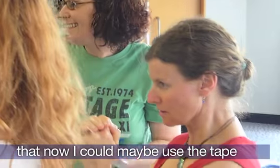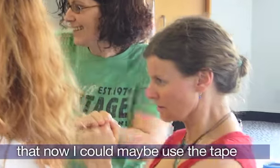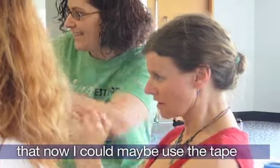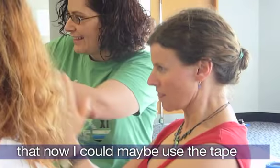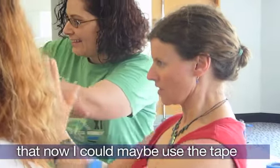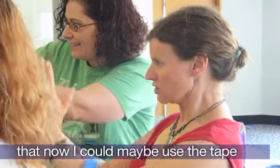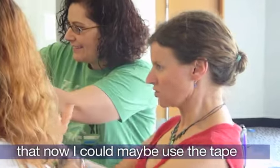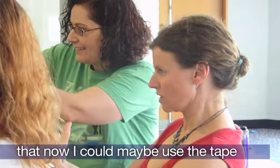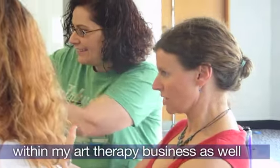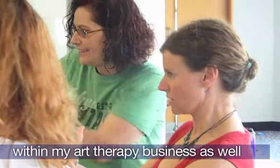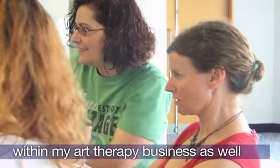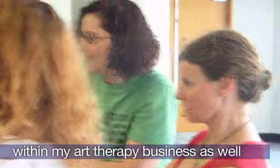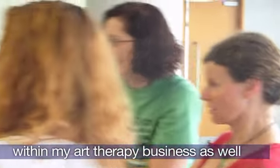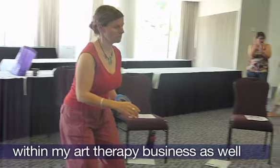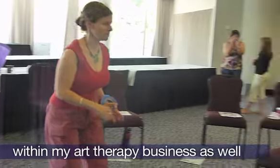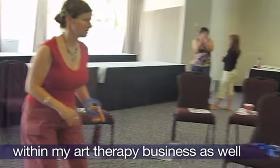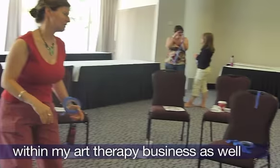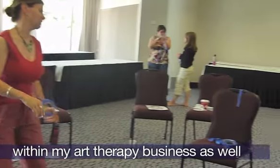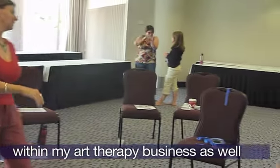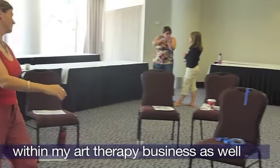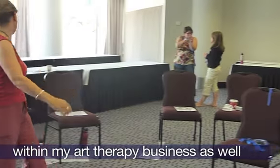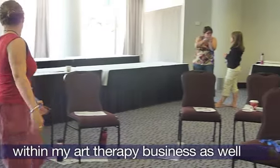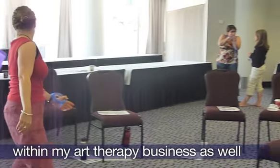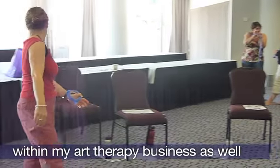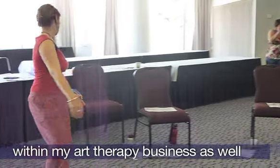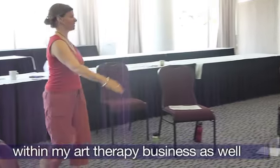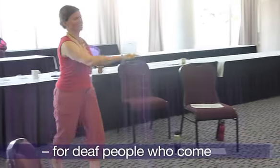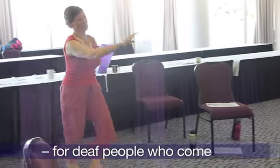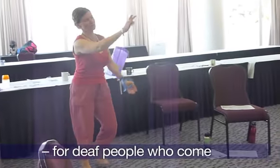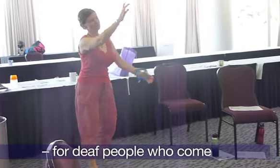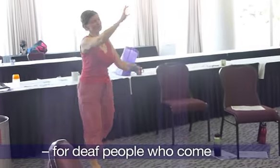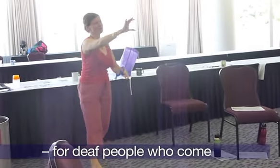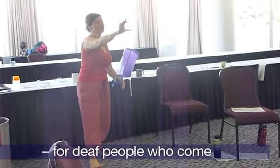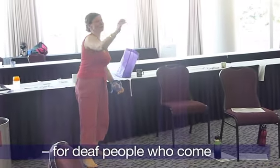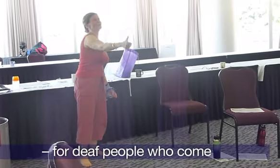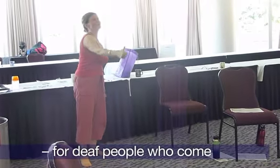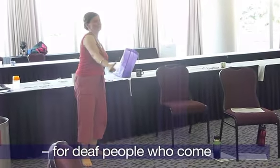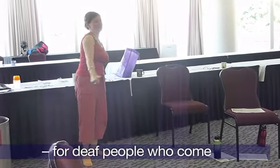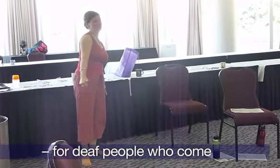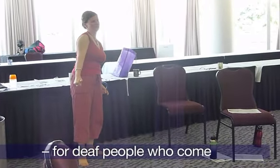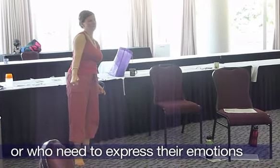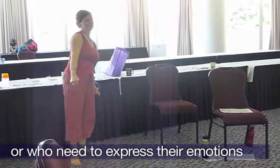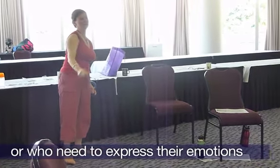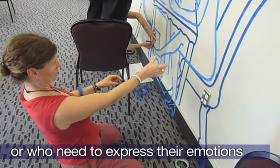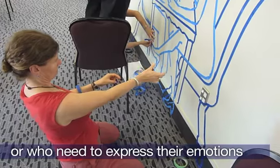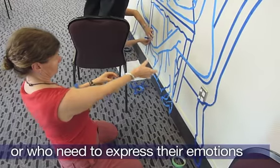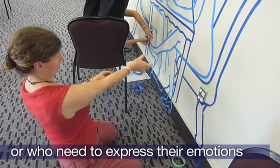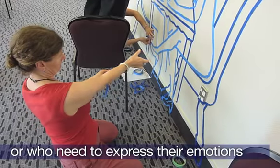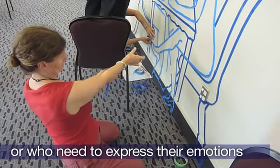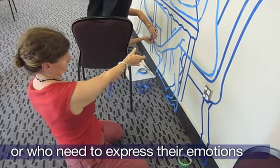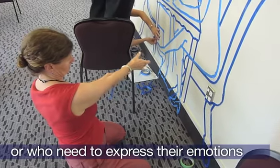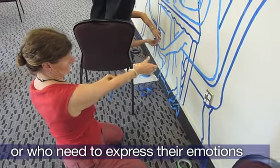that I could maybe use the tape within my art therapy business as well, for deaf people who come or who need to express their emotions or